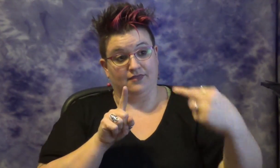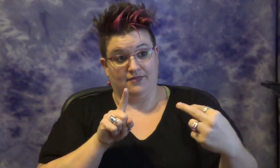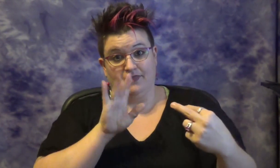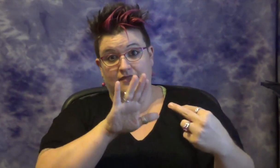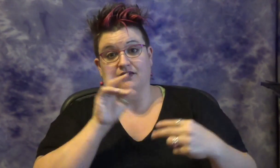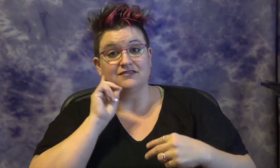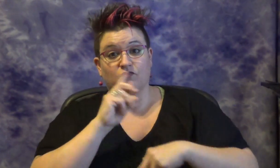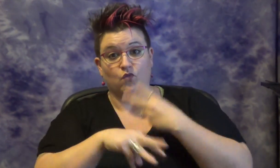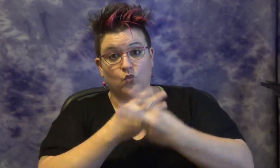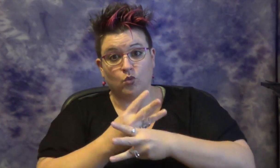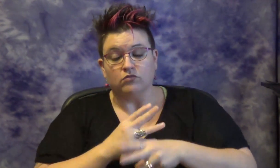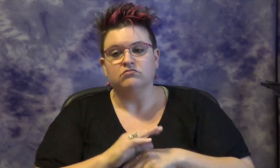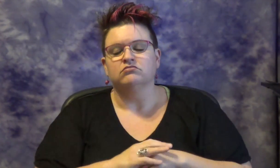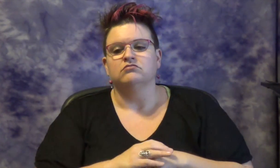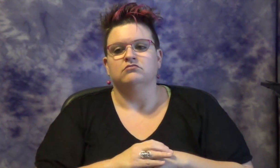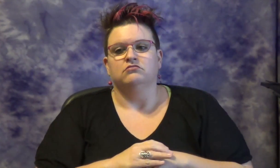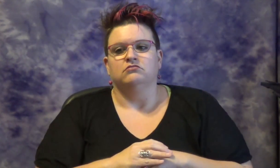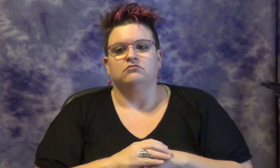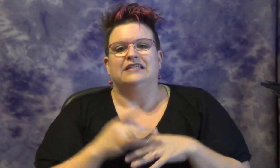Your identity in the deaf world